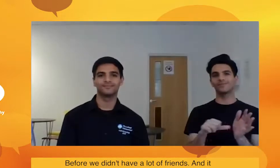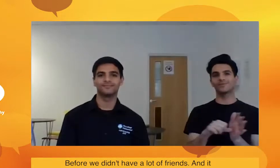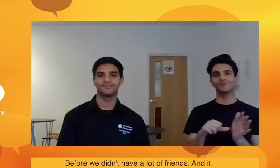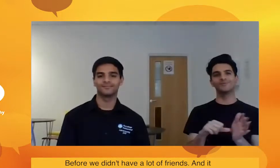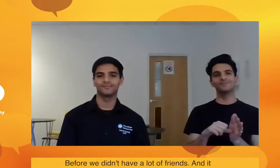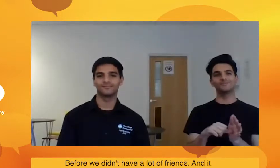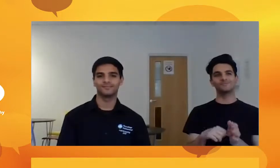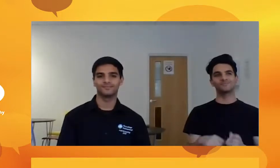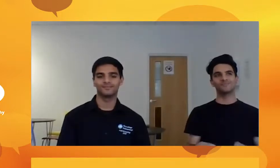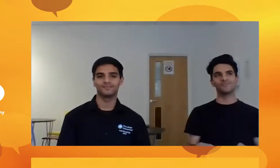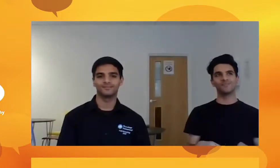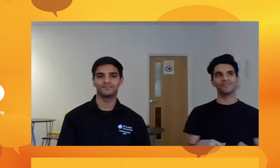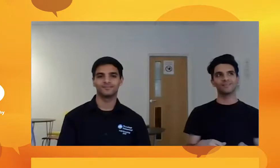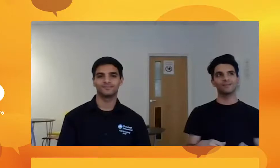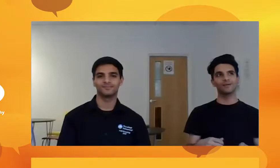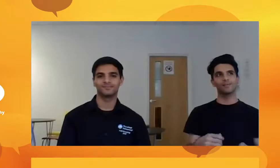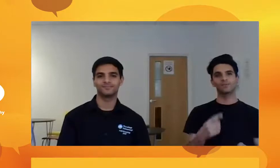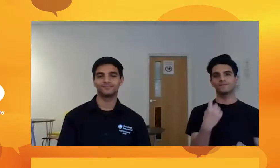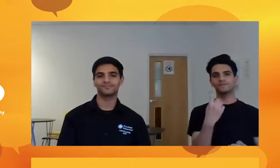And it was very difficult.